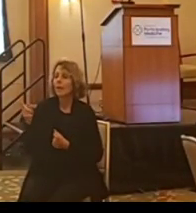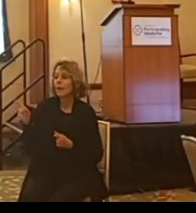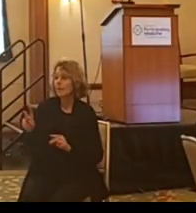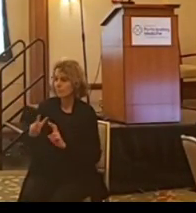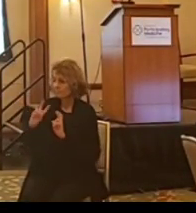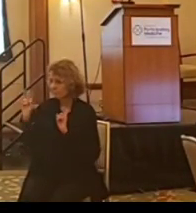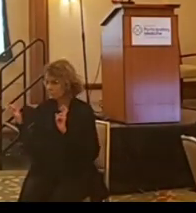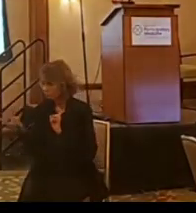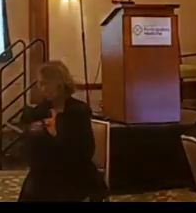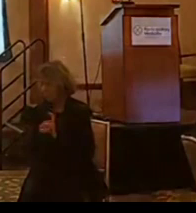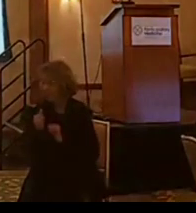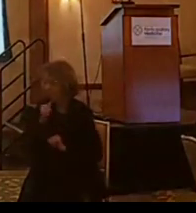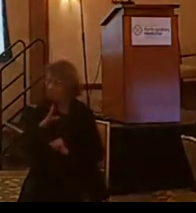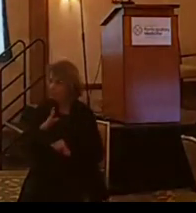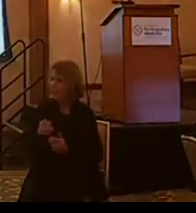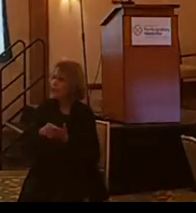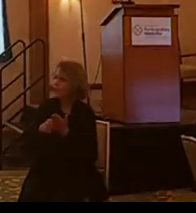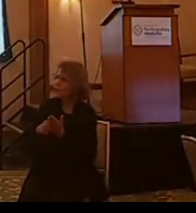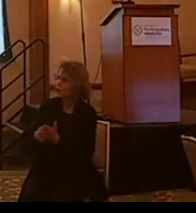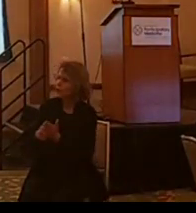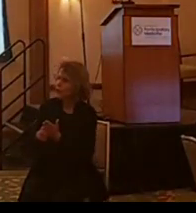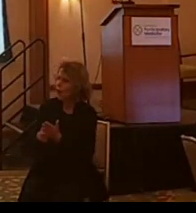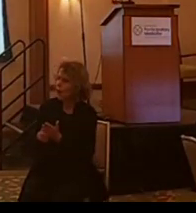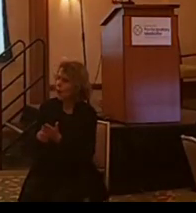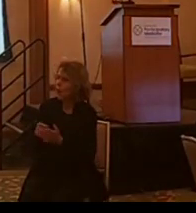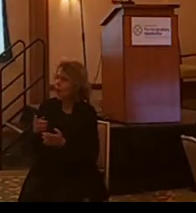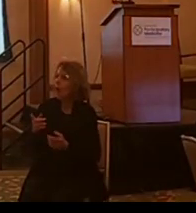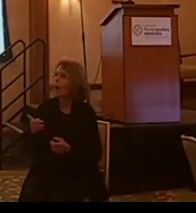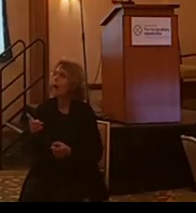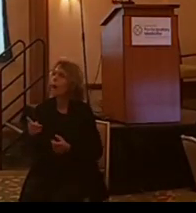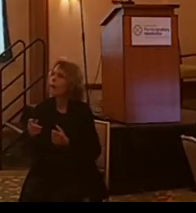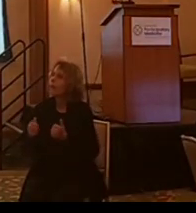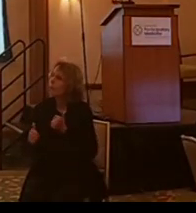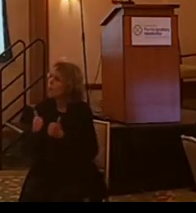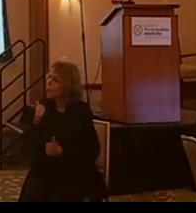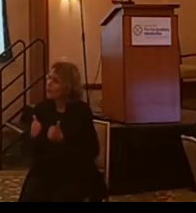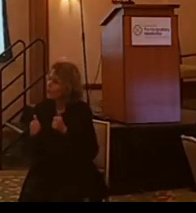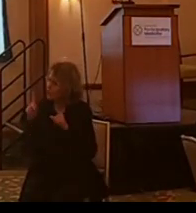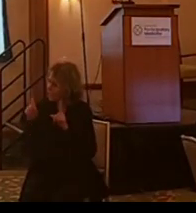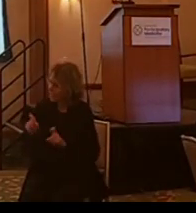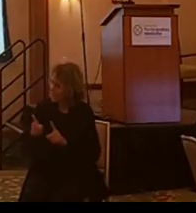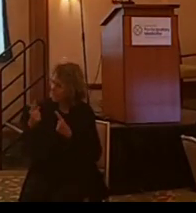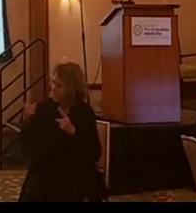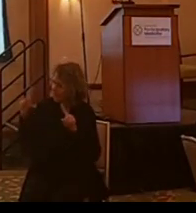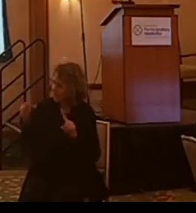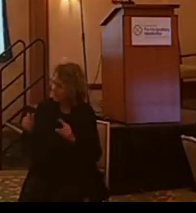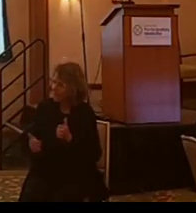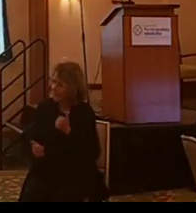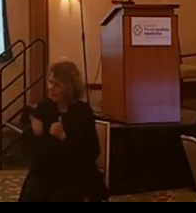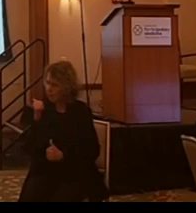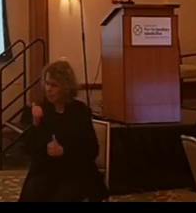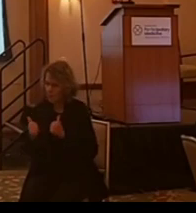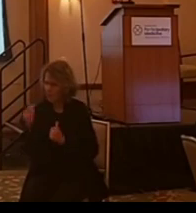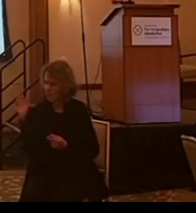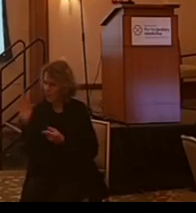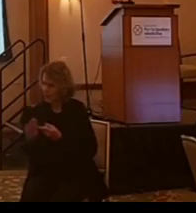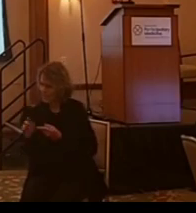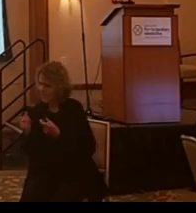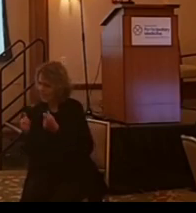And again, to create a space for them to start to think through before they have to make a decision about what may be important to